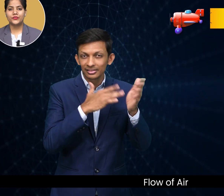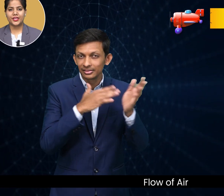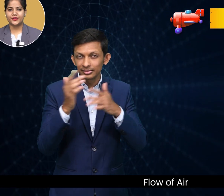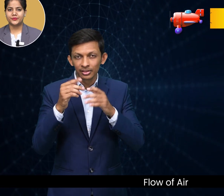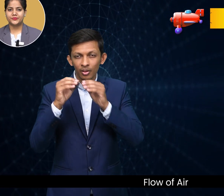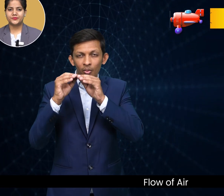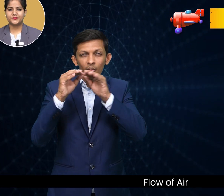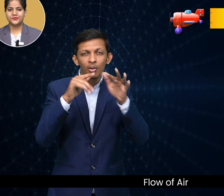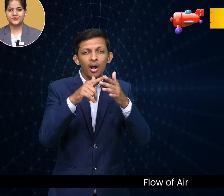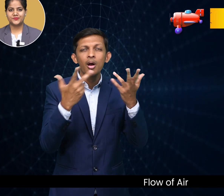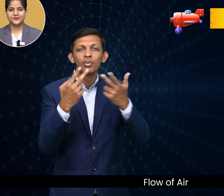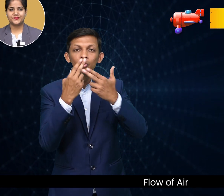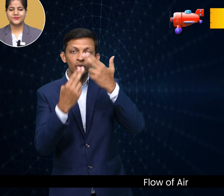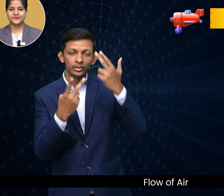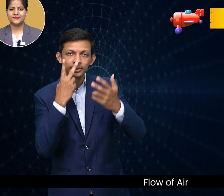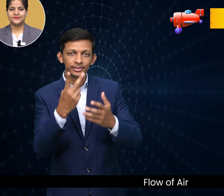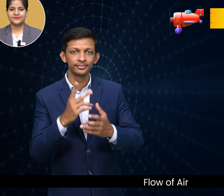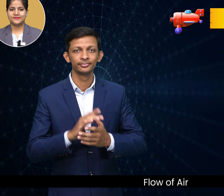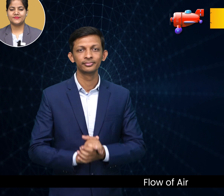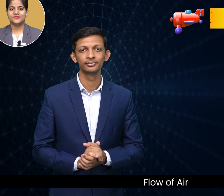Flow of air.